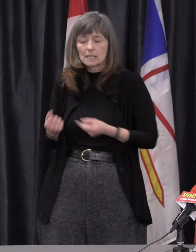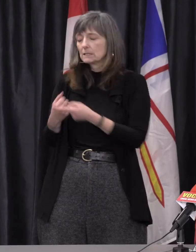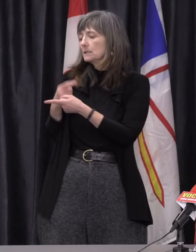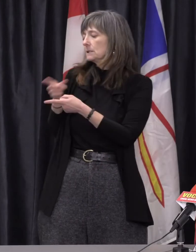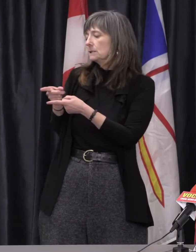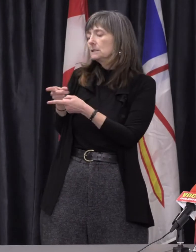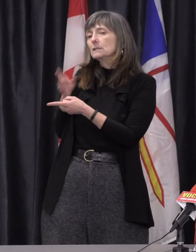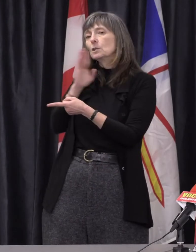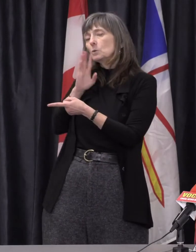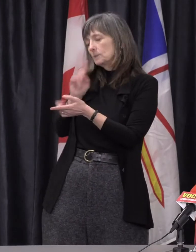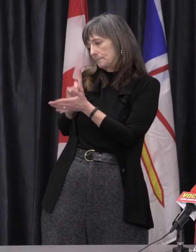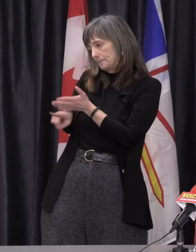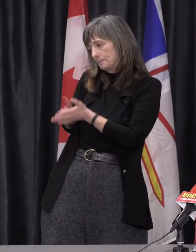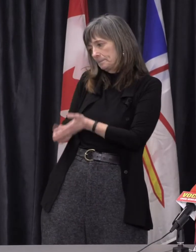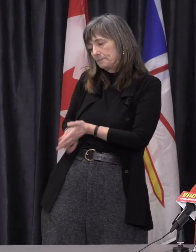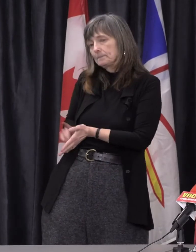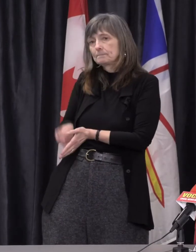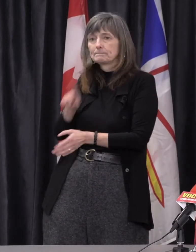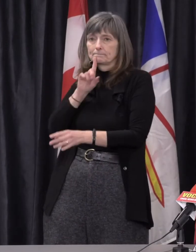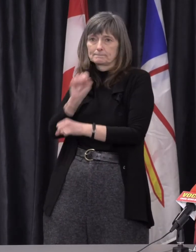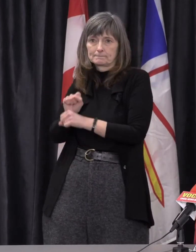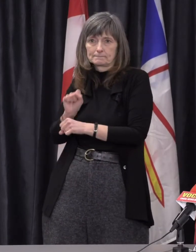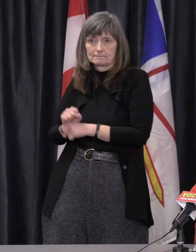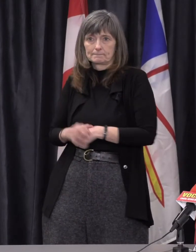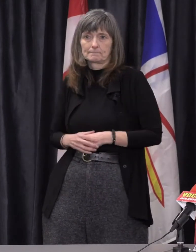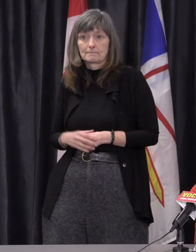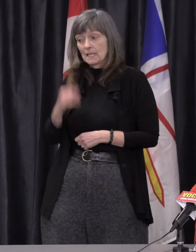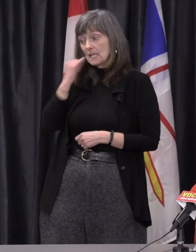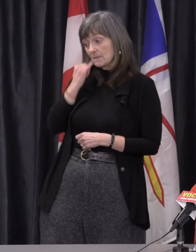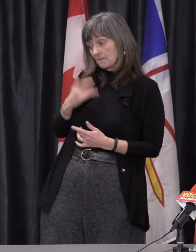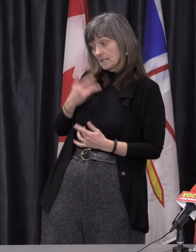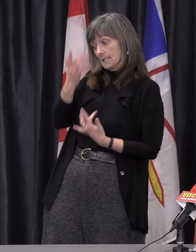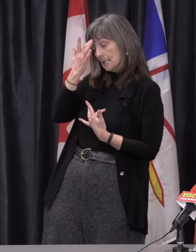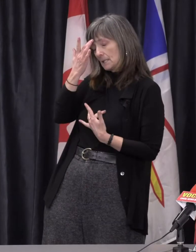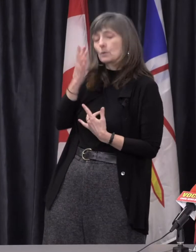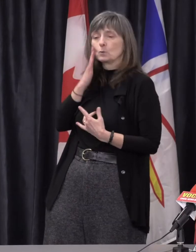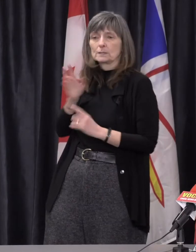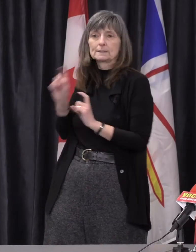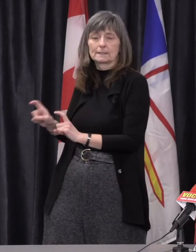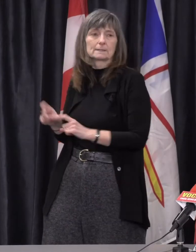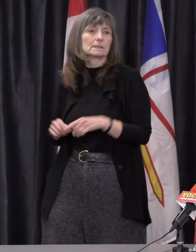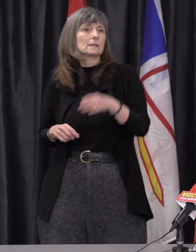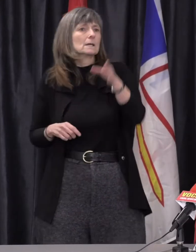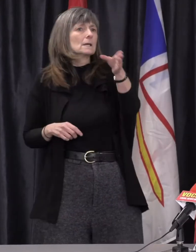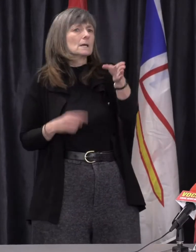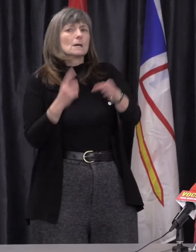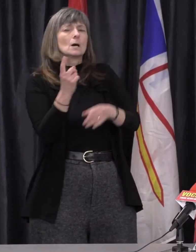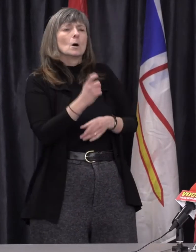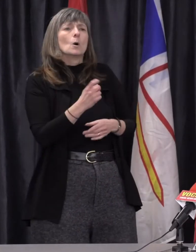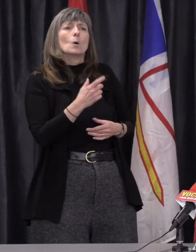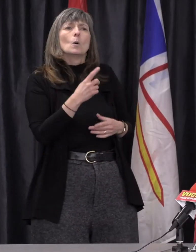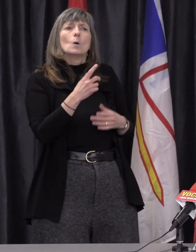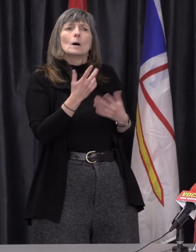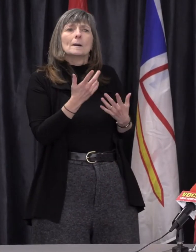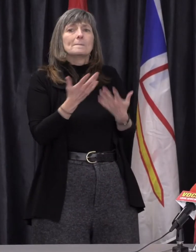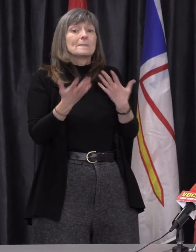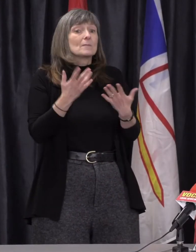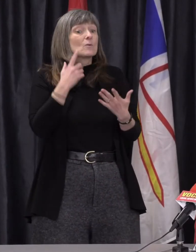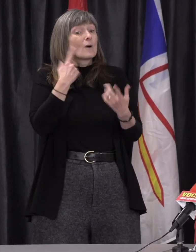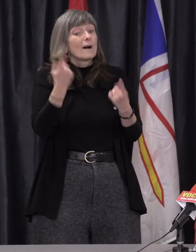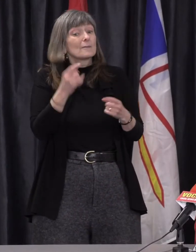if they have any symptoms. If they have symptoms, they will be tested. Now, what about individuals though who would have been traveling on the